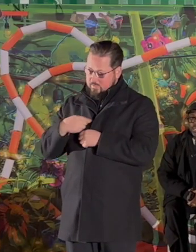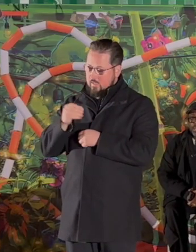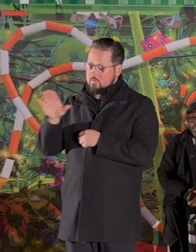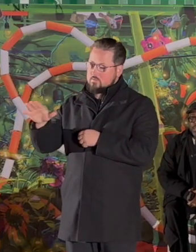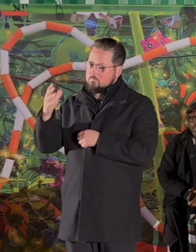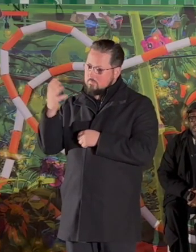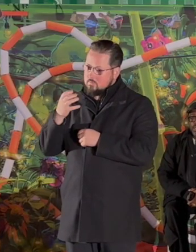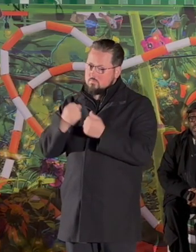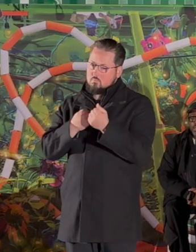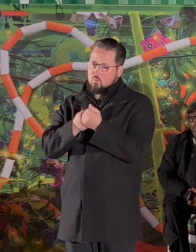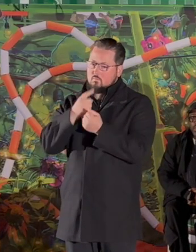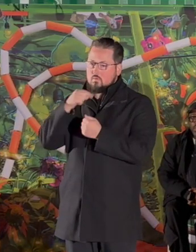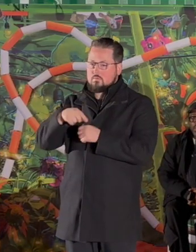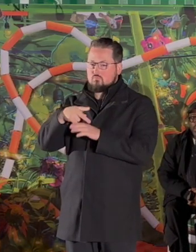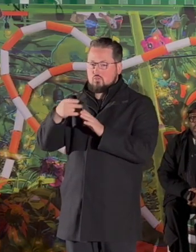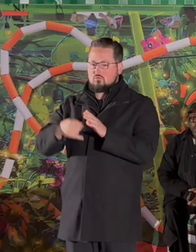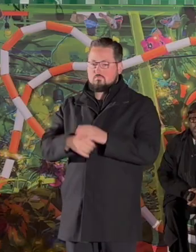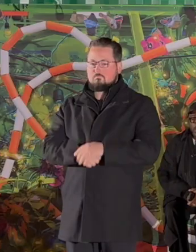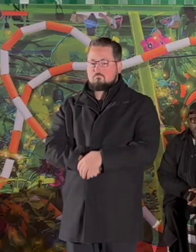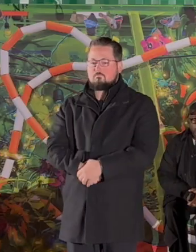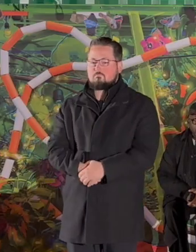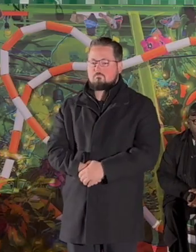support of this project.